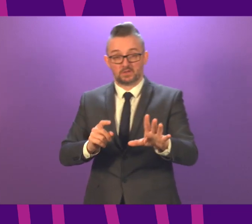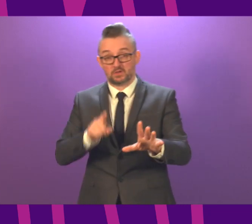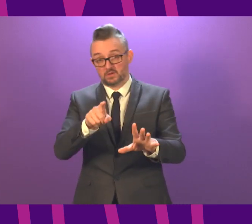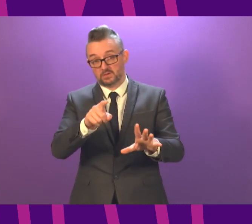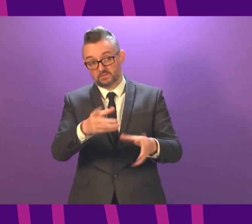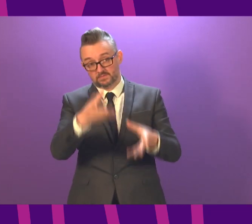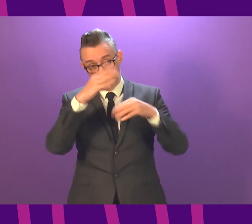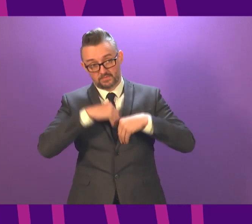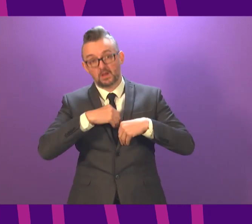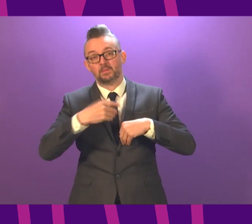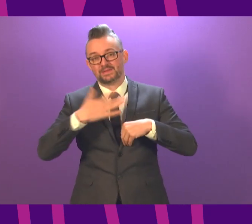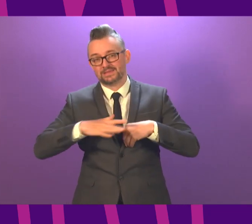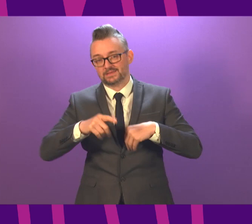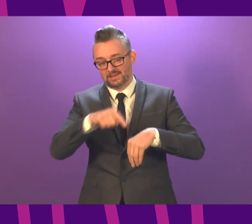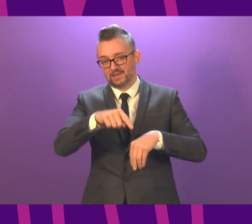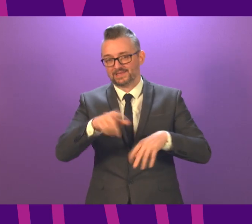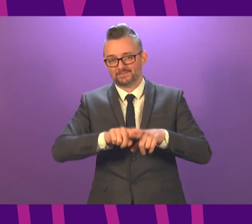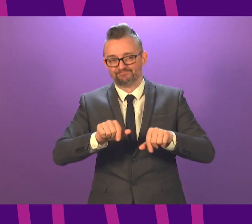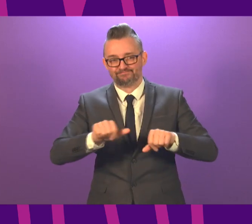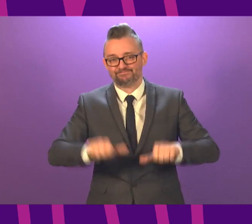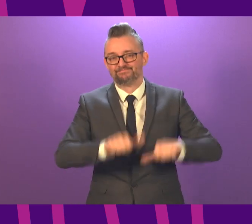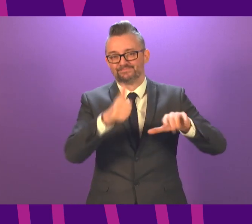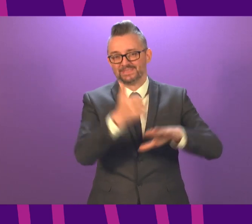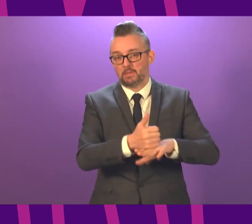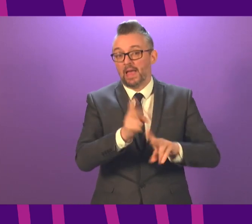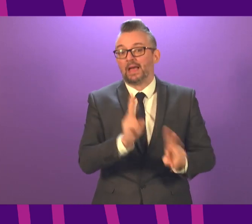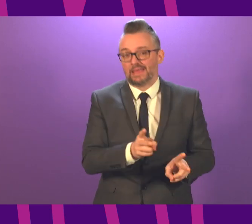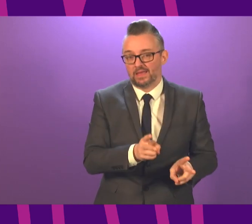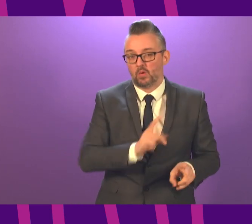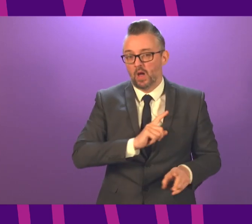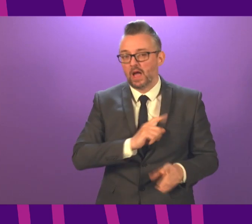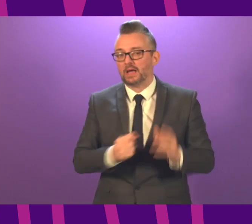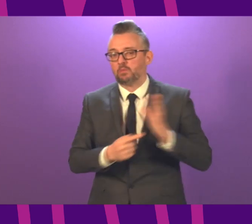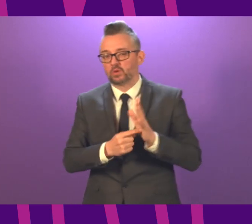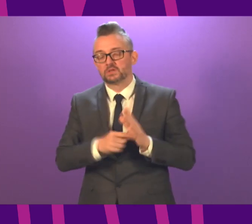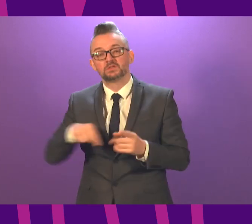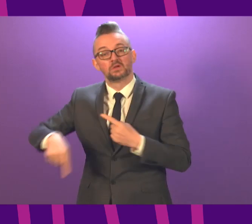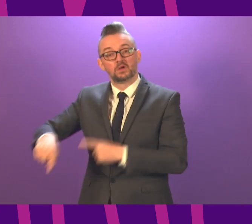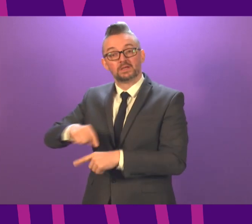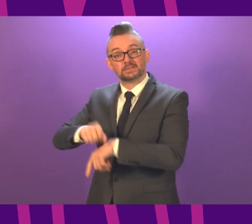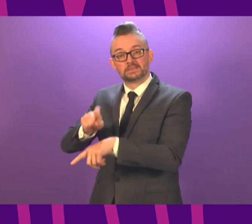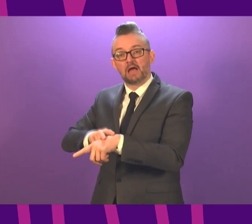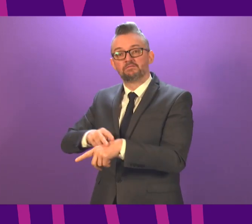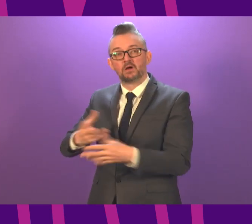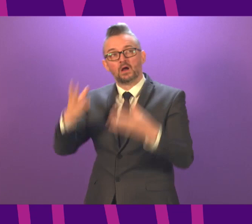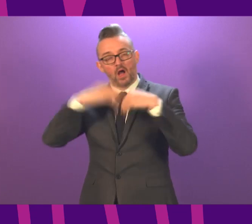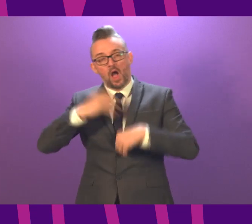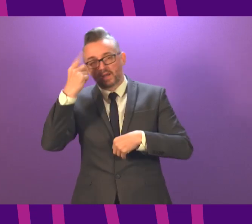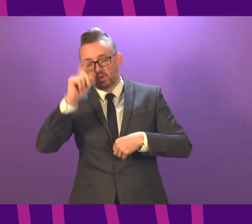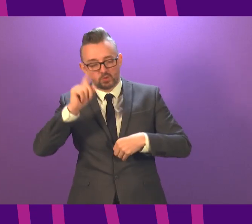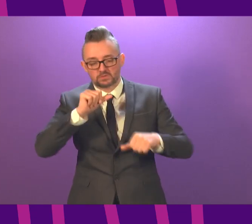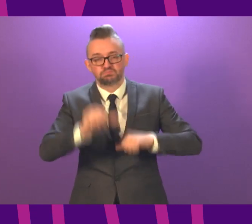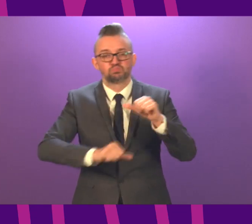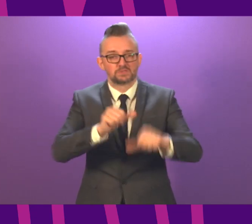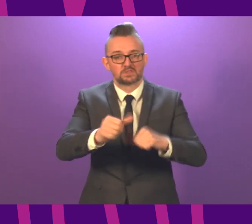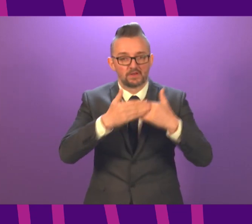the need for us to revitalise and re-establish that, because it's important that we do help workers navigate through these issues. I will make sure that once